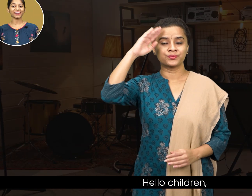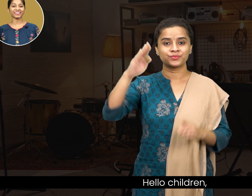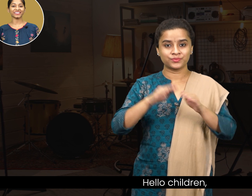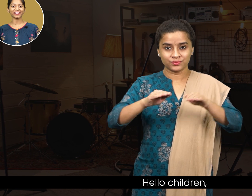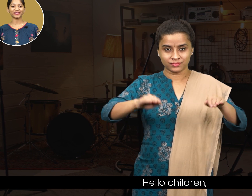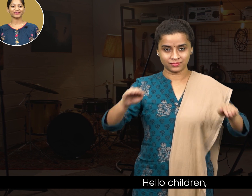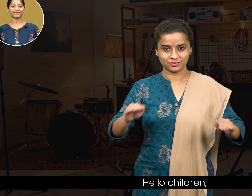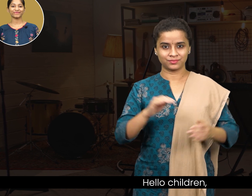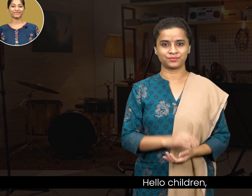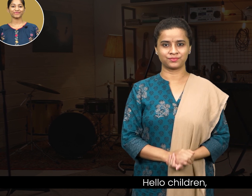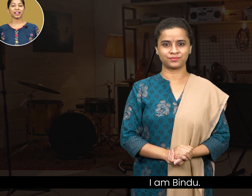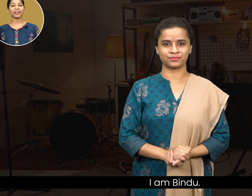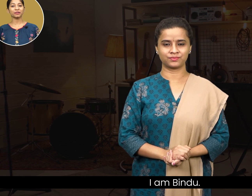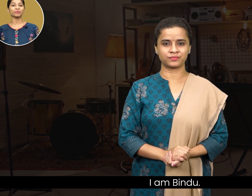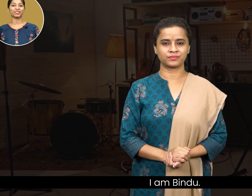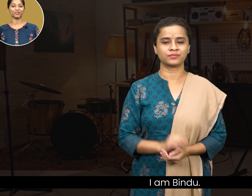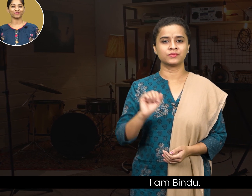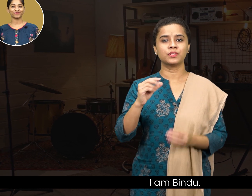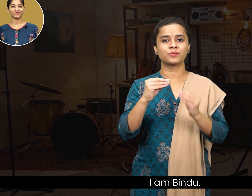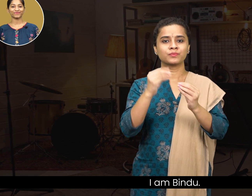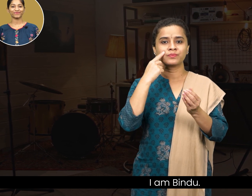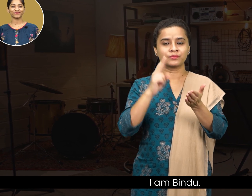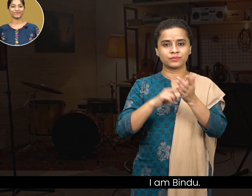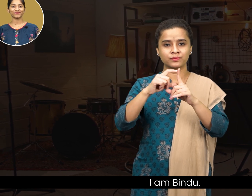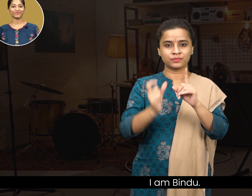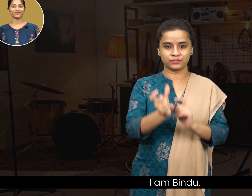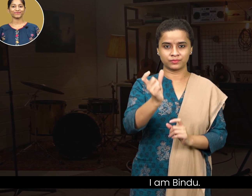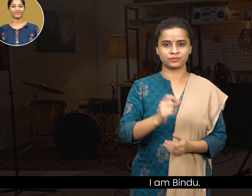Hello children, I am Bindu.